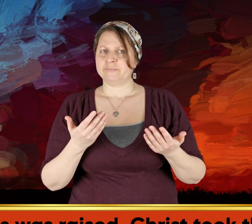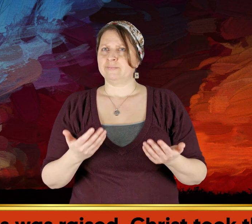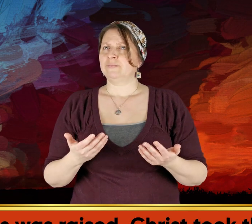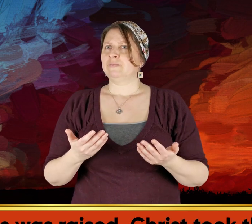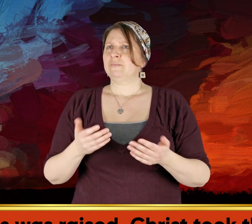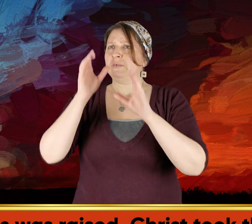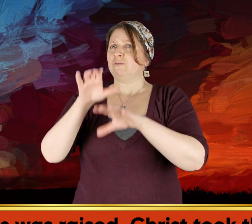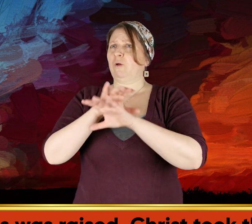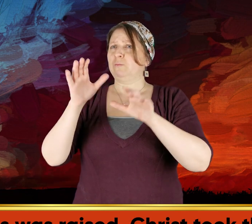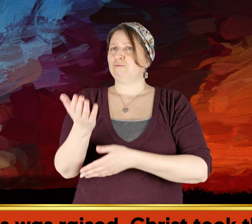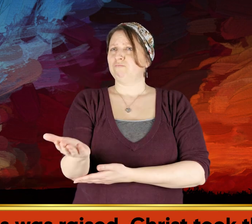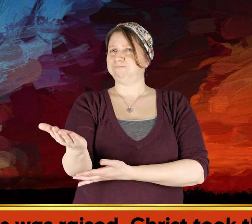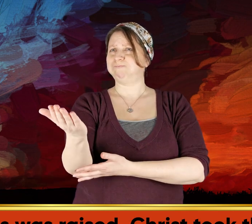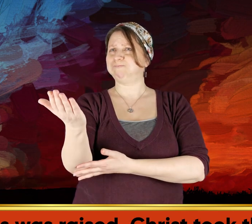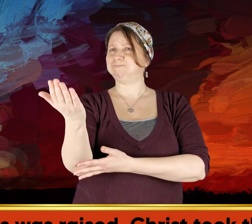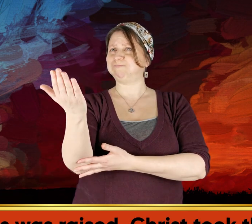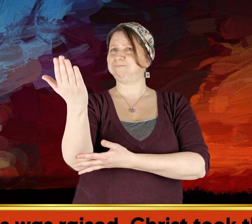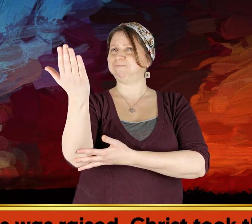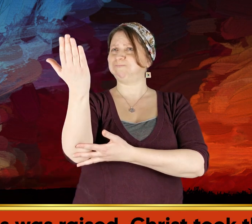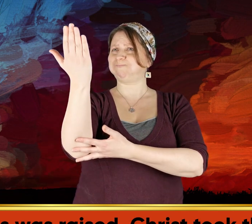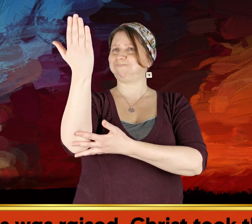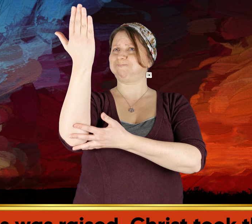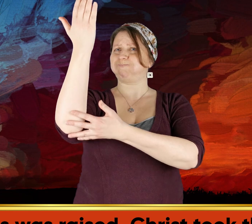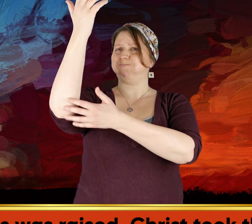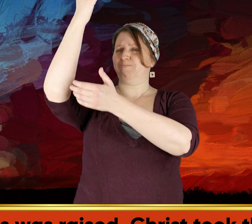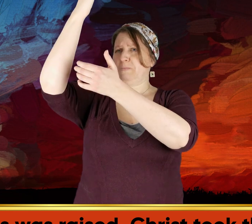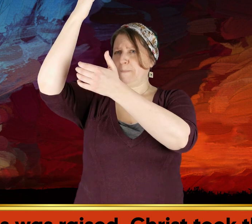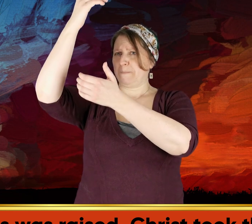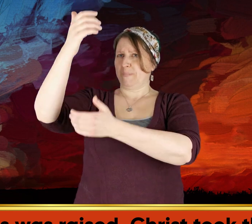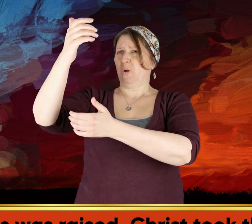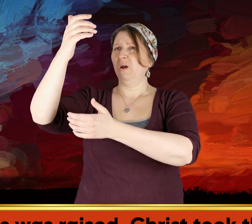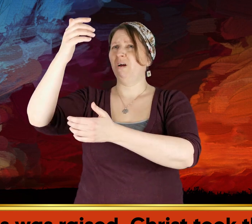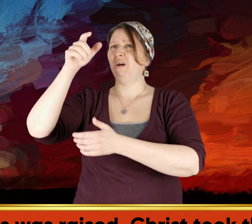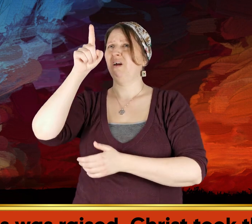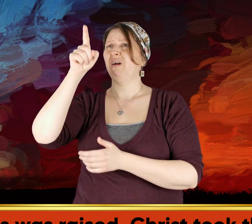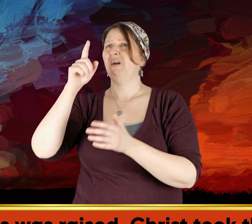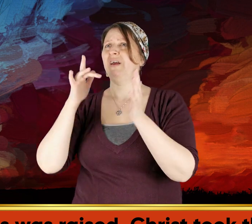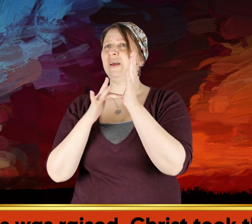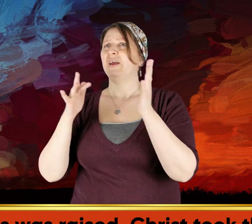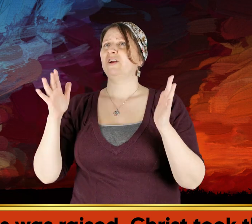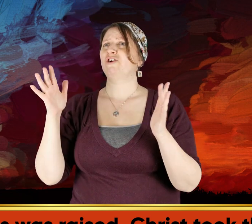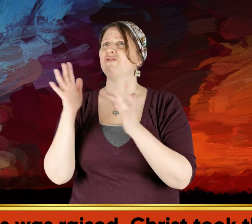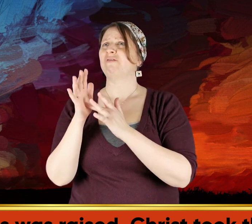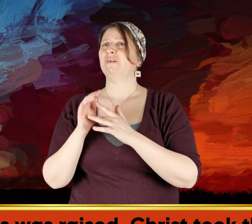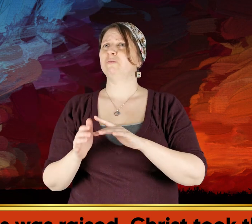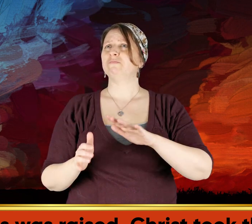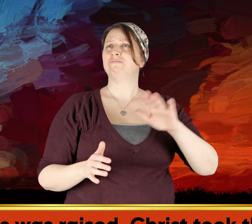As the cross was raised Christ took the